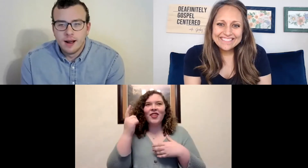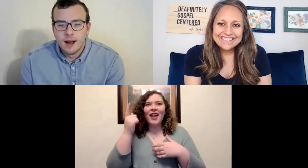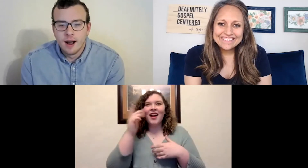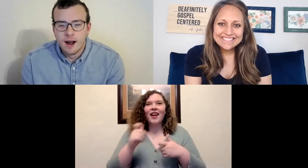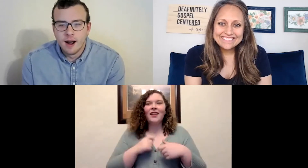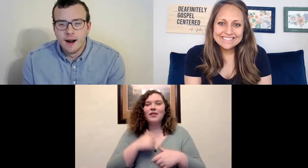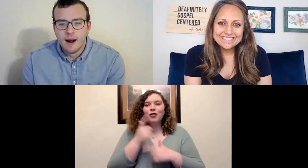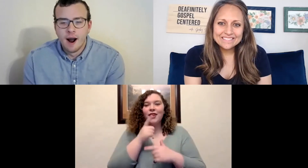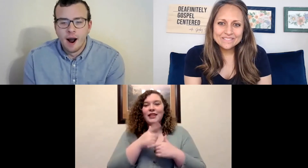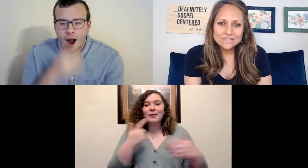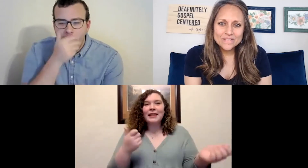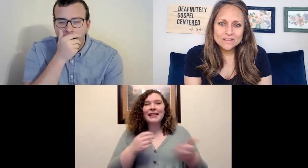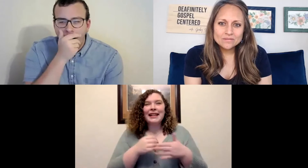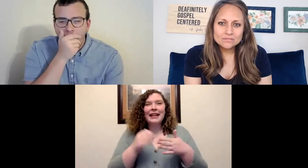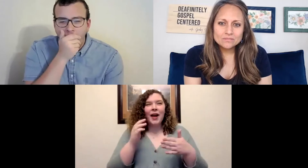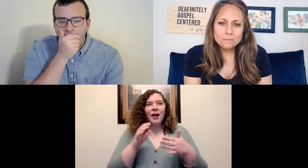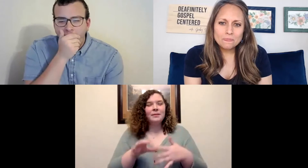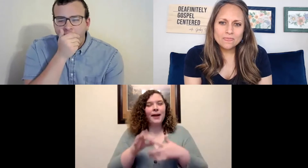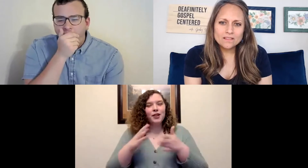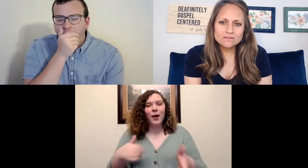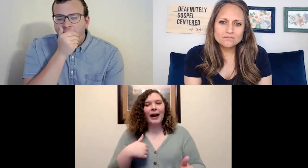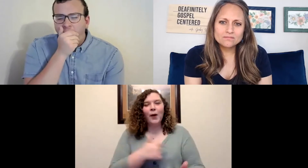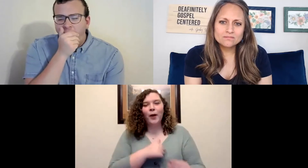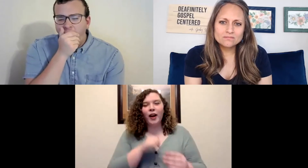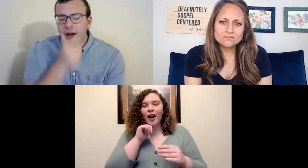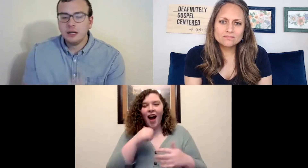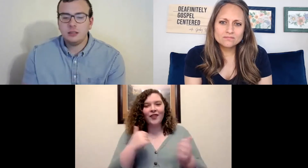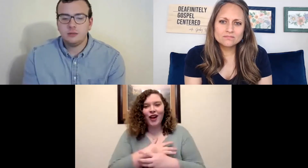yeah, I think that siblings are amazing because